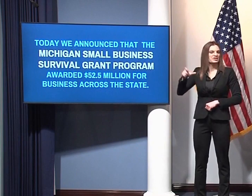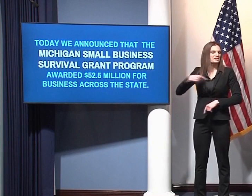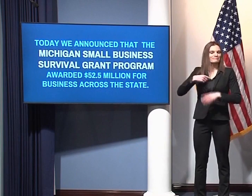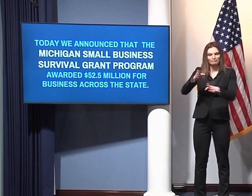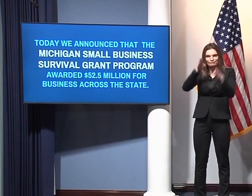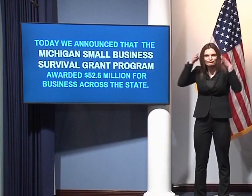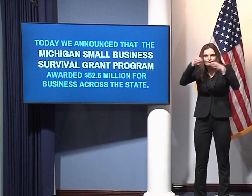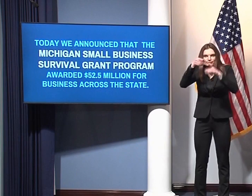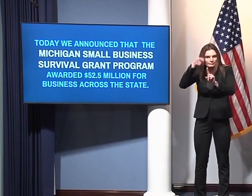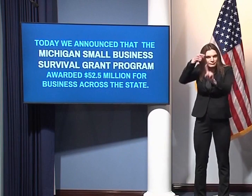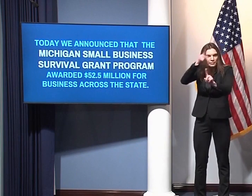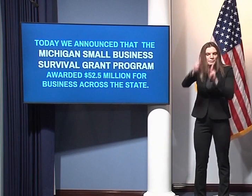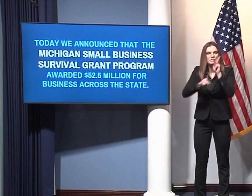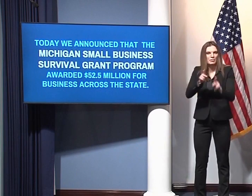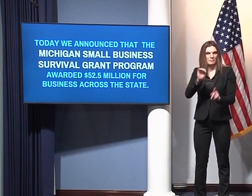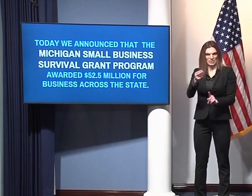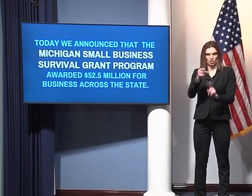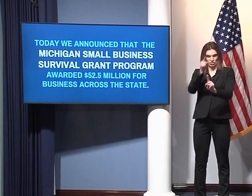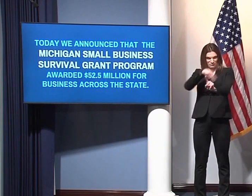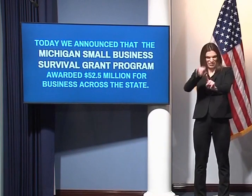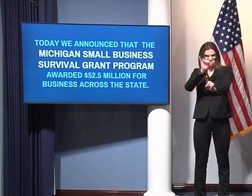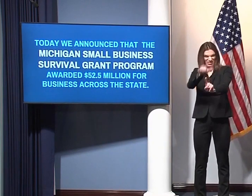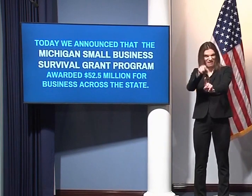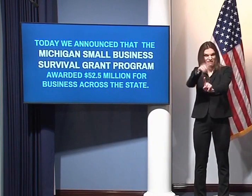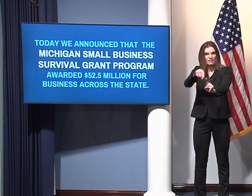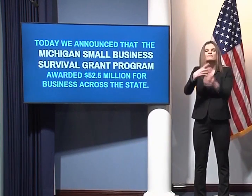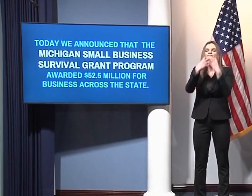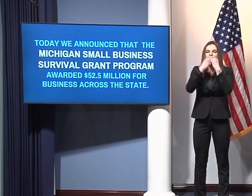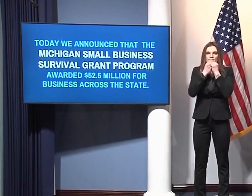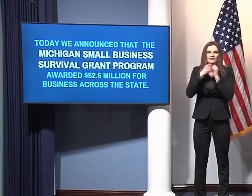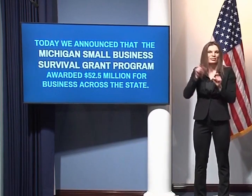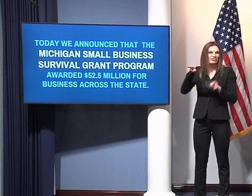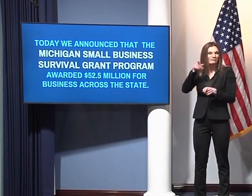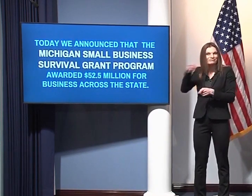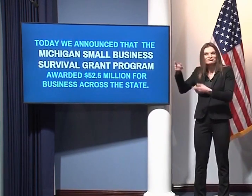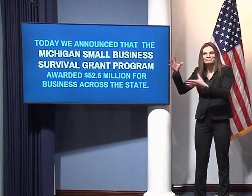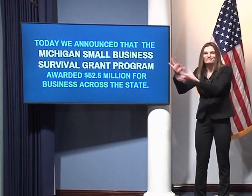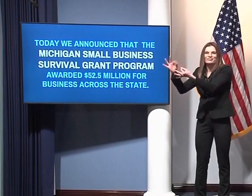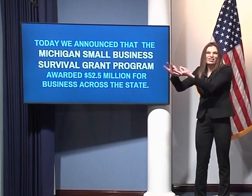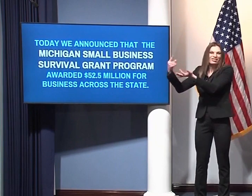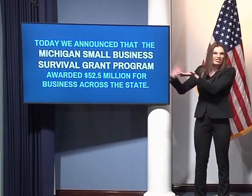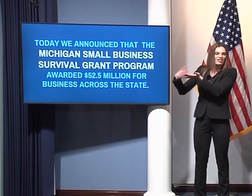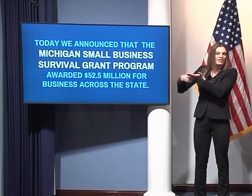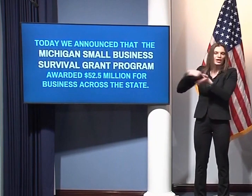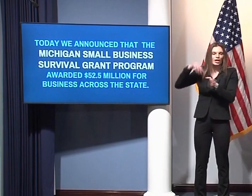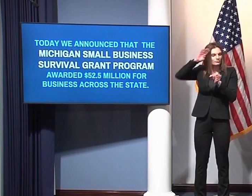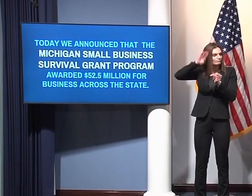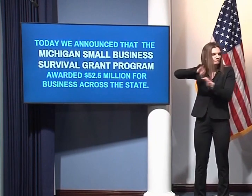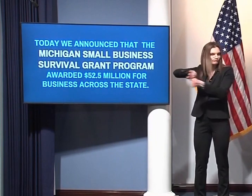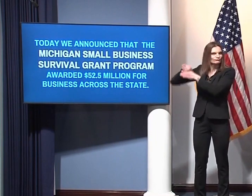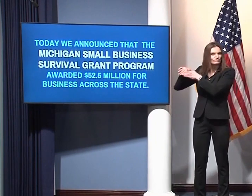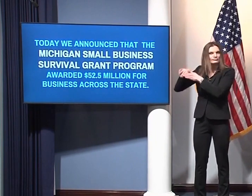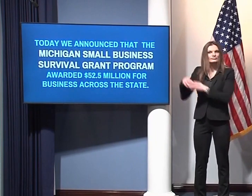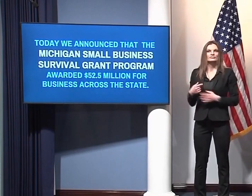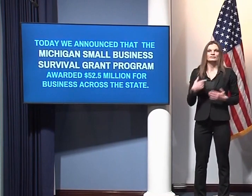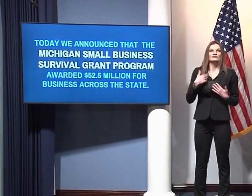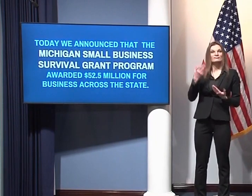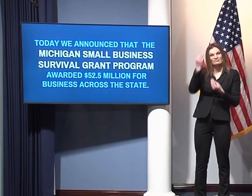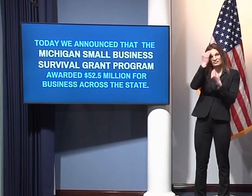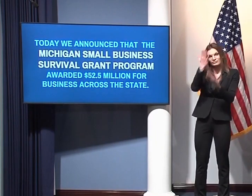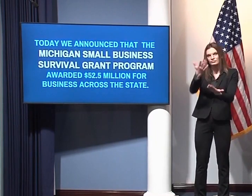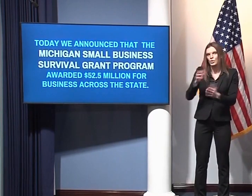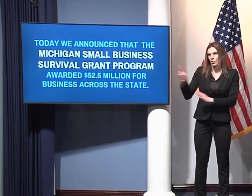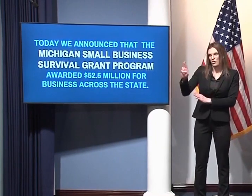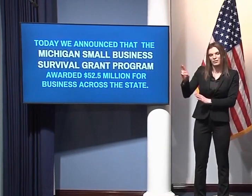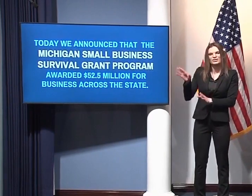people of Michigan. It's time that we do that collectively, though, and that's why I'm continuing to call on the Republican leaders in the